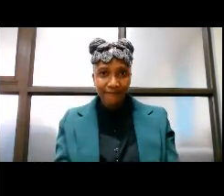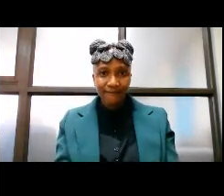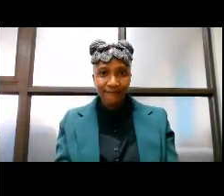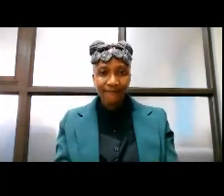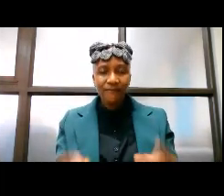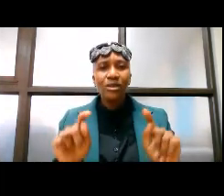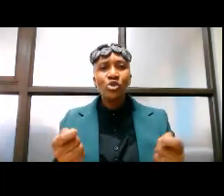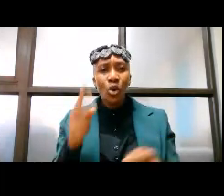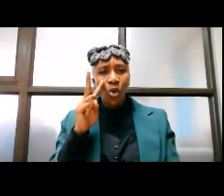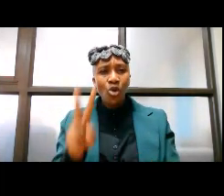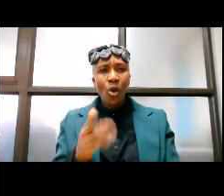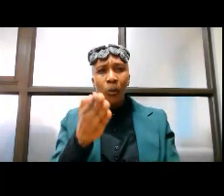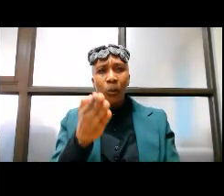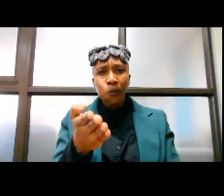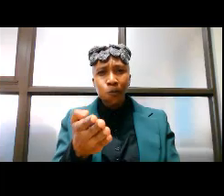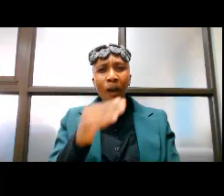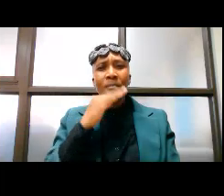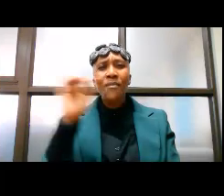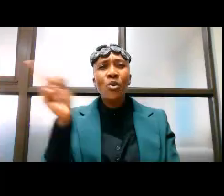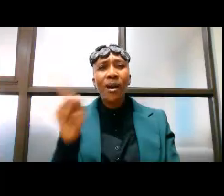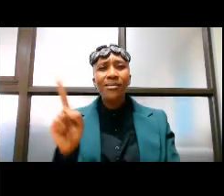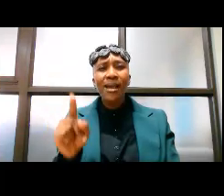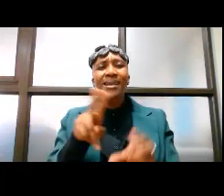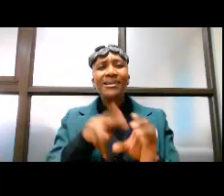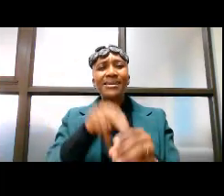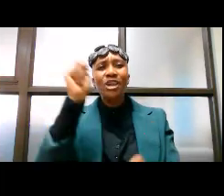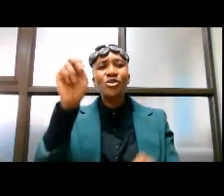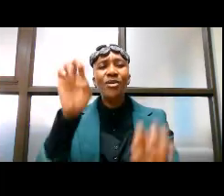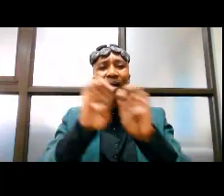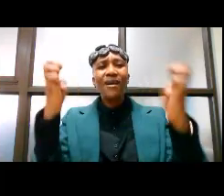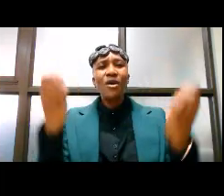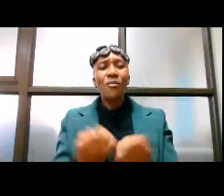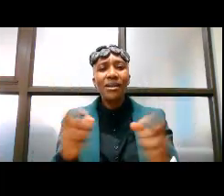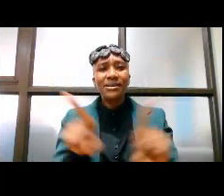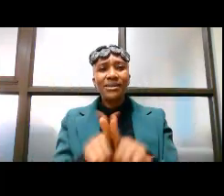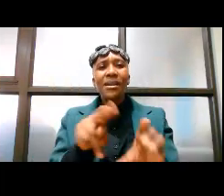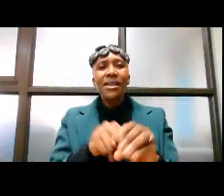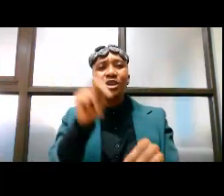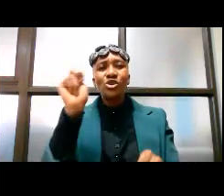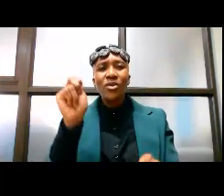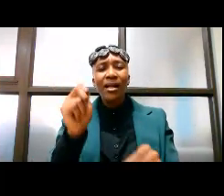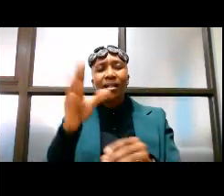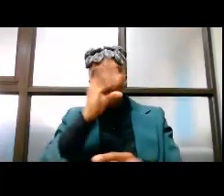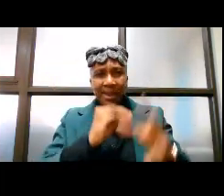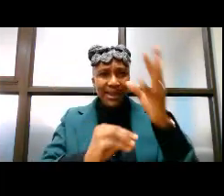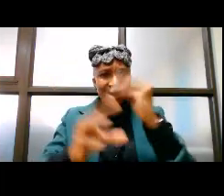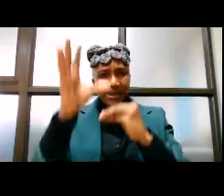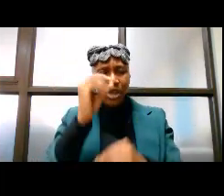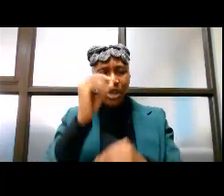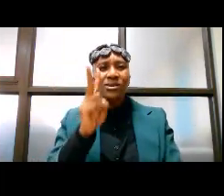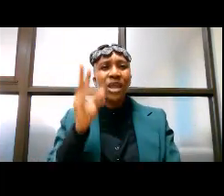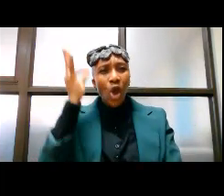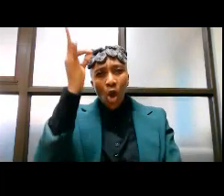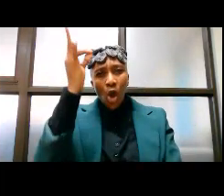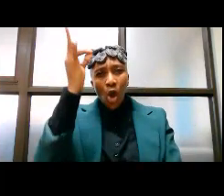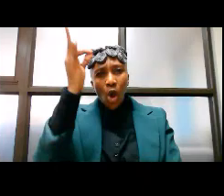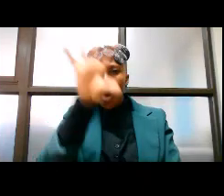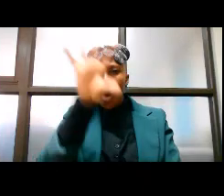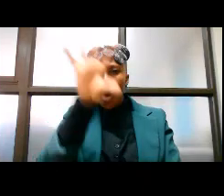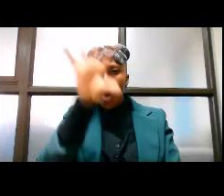Look at this natural environment, natural learning. You'll see that all these concepts are involved, and